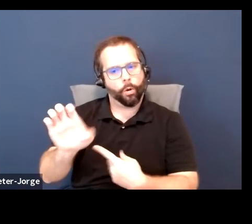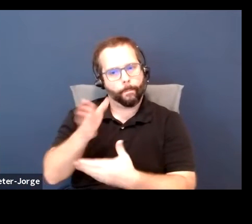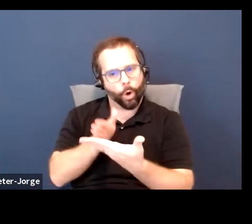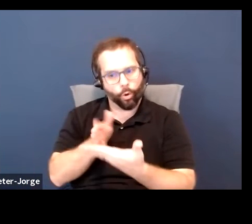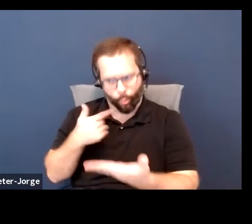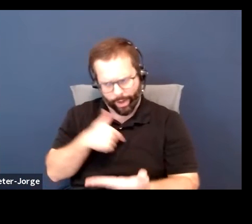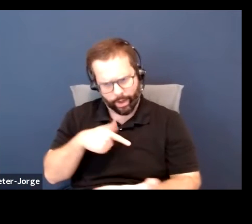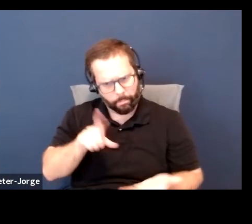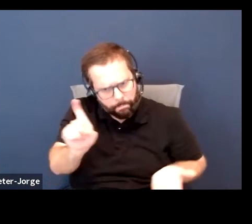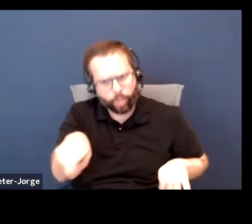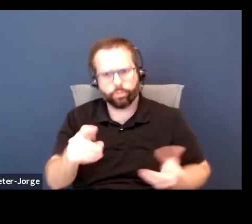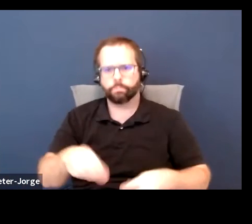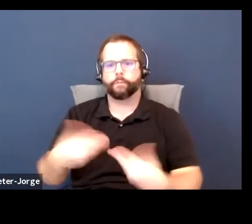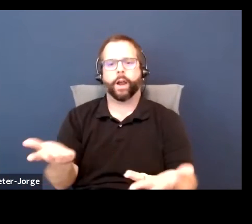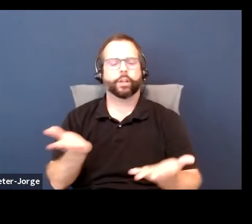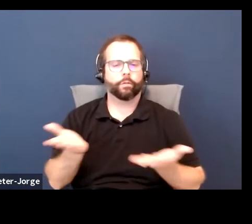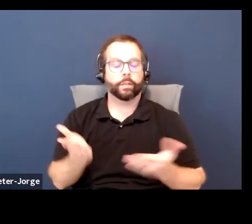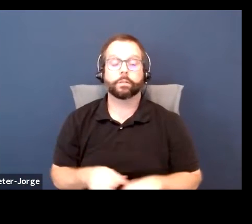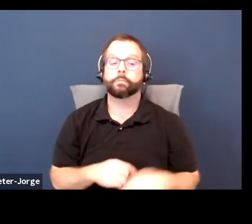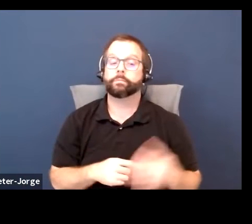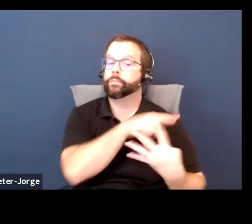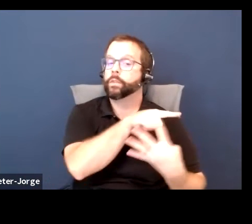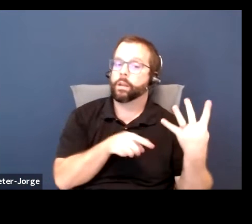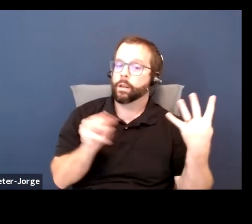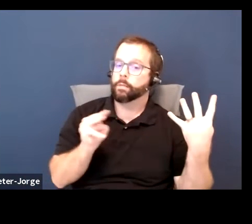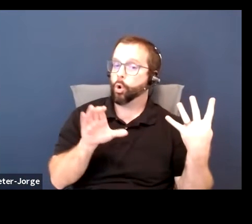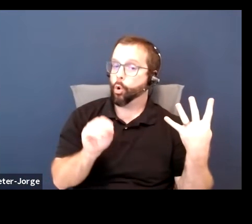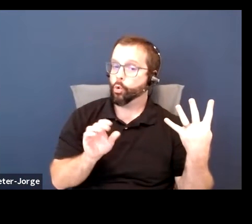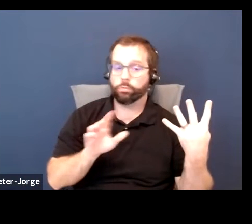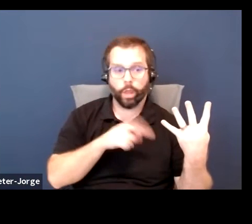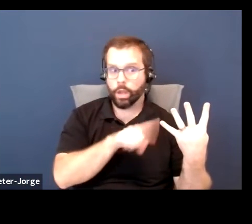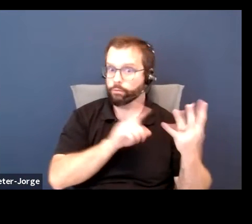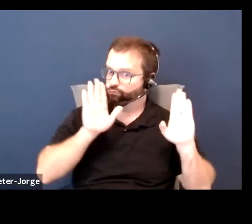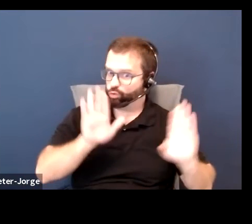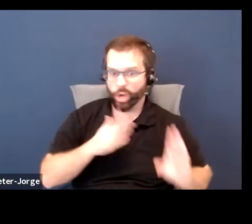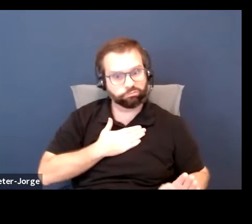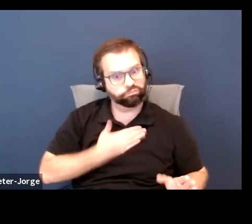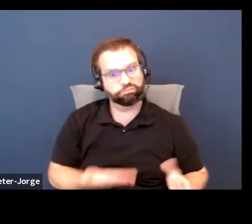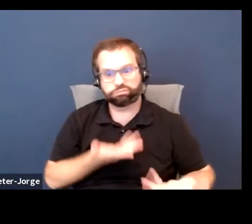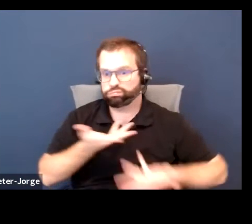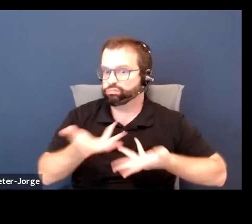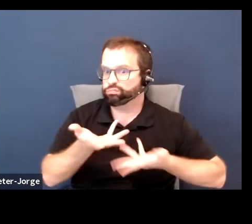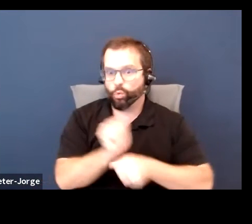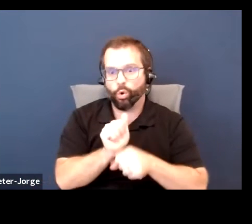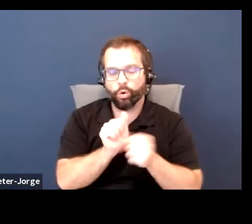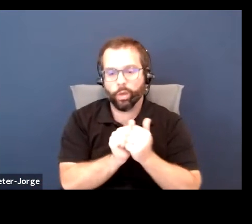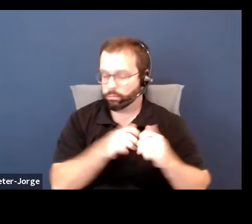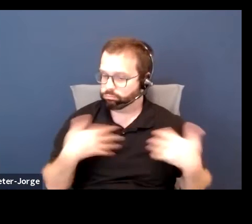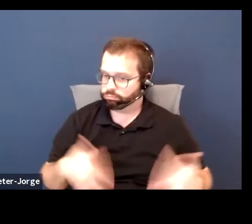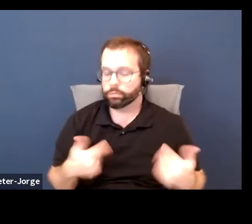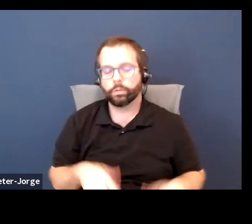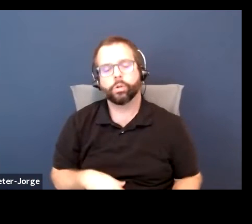these MCOs have been great to work with at this point in time. One of the services